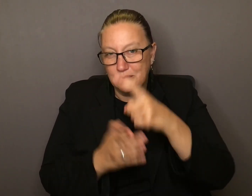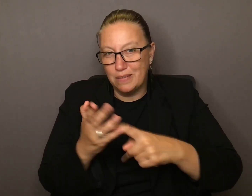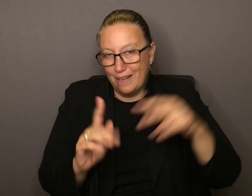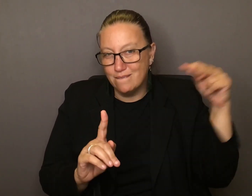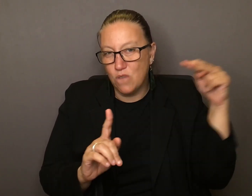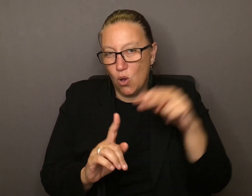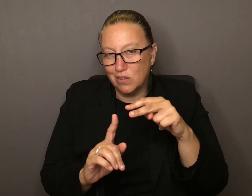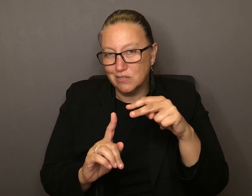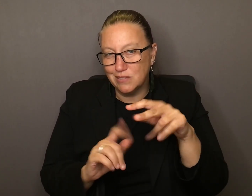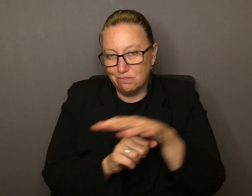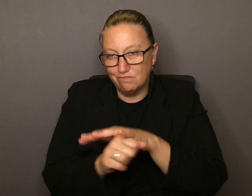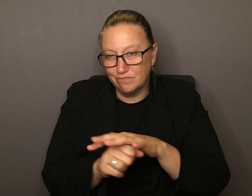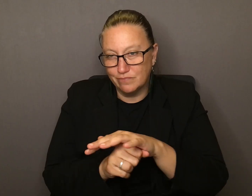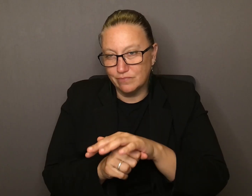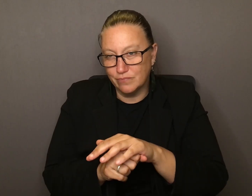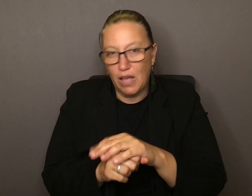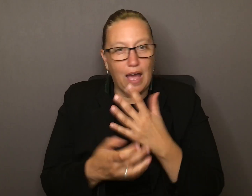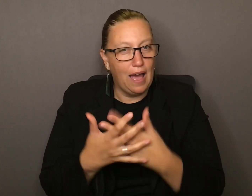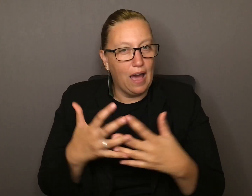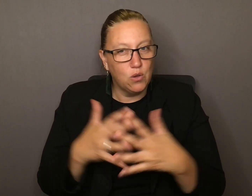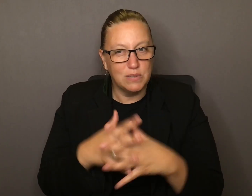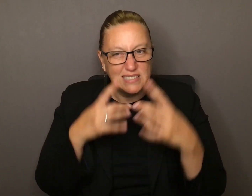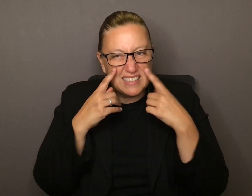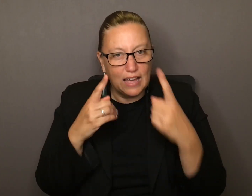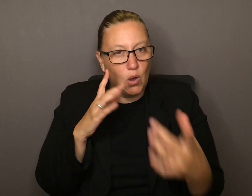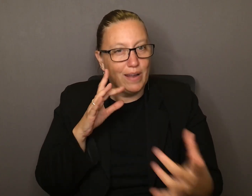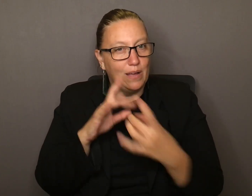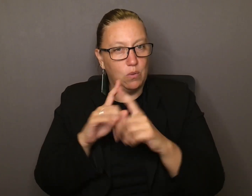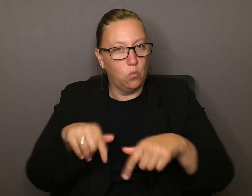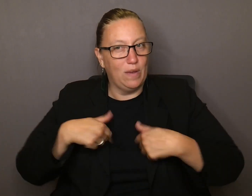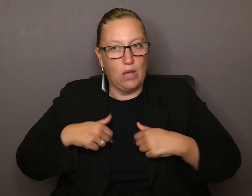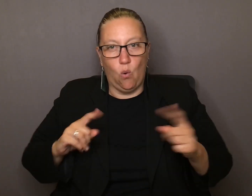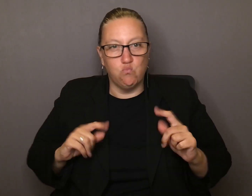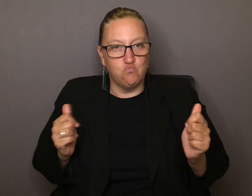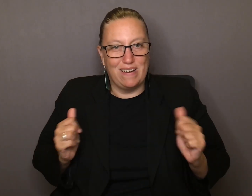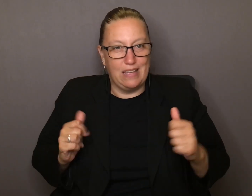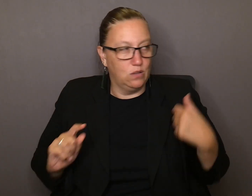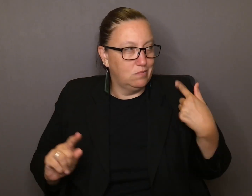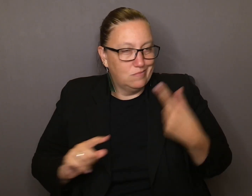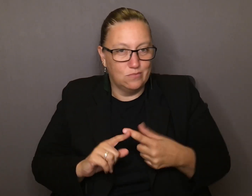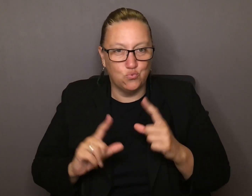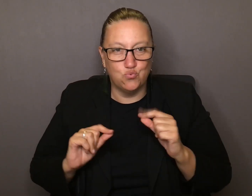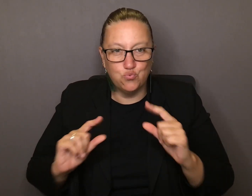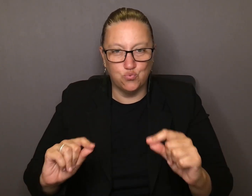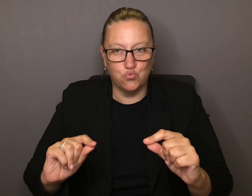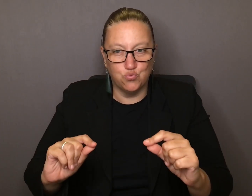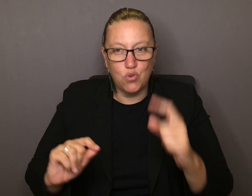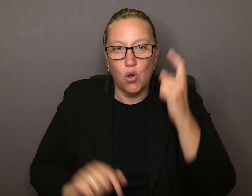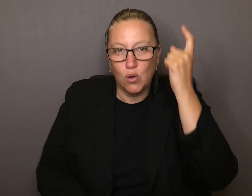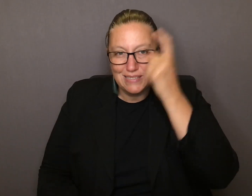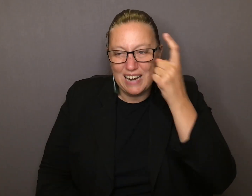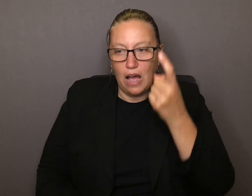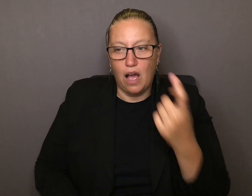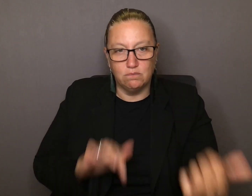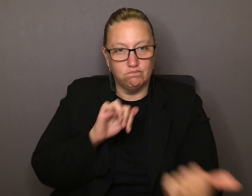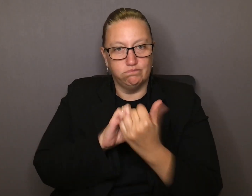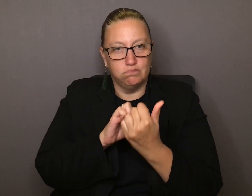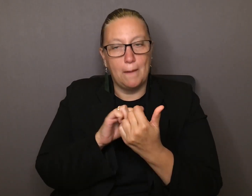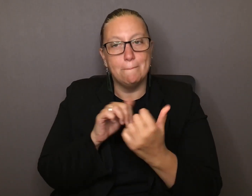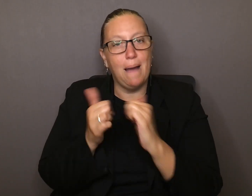and how you see that connecting with what we already do. Consider engaging us as genuine partners and allocating